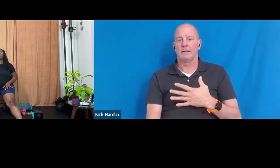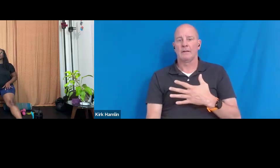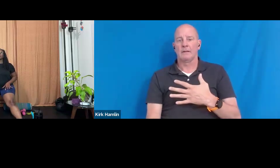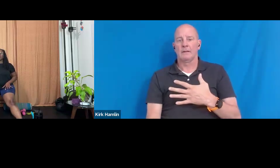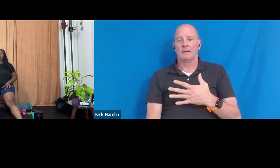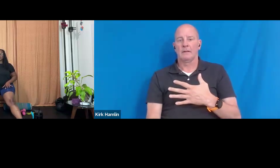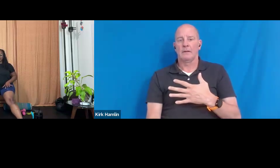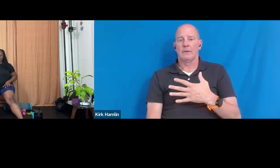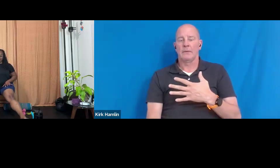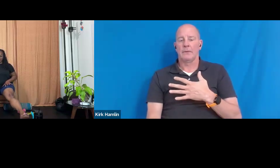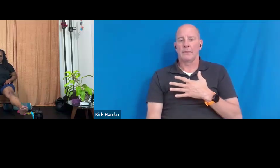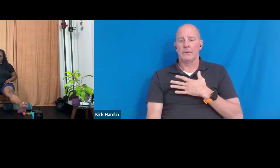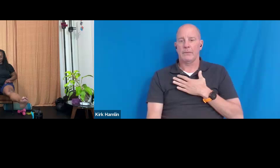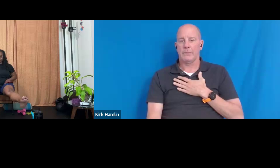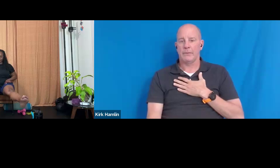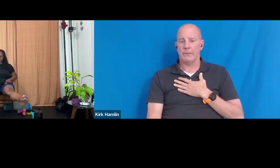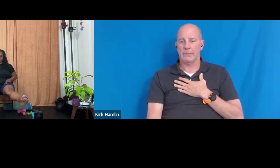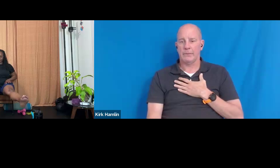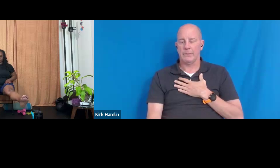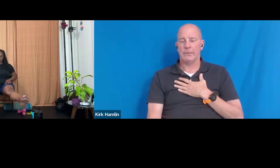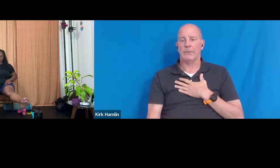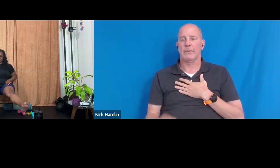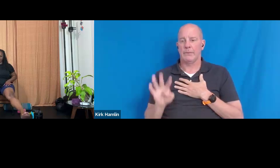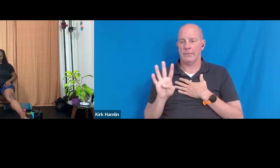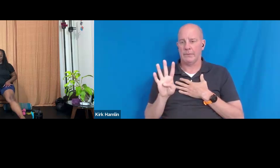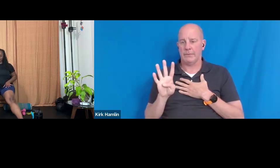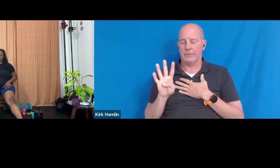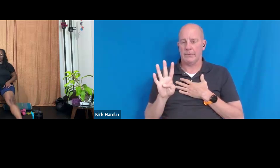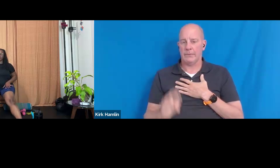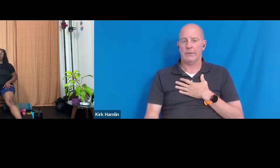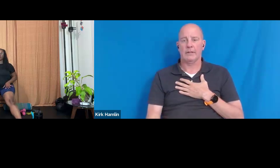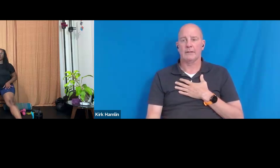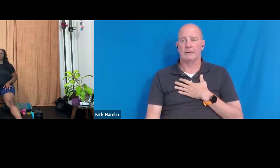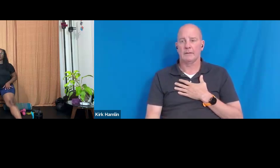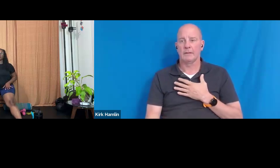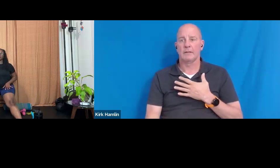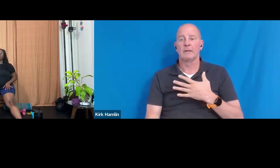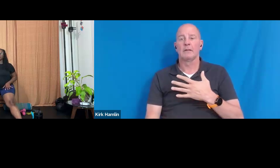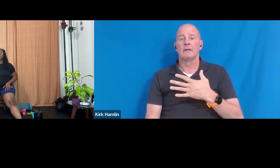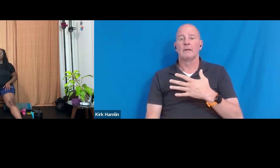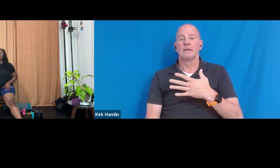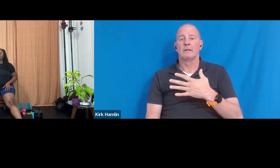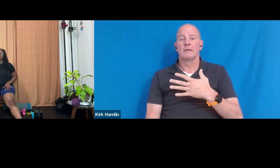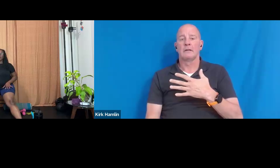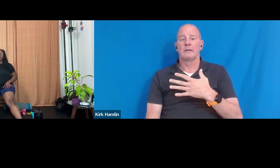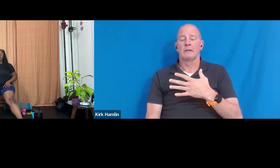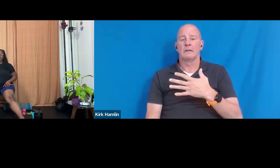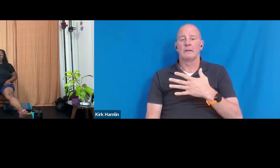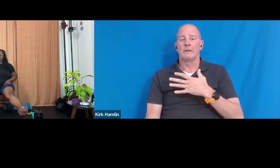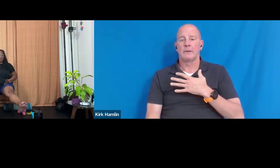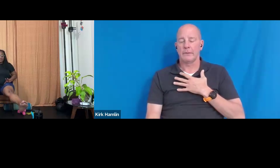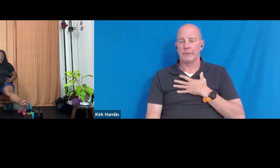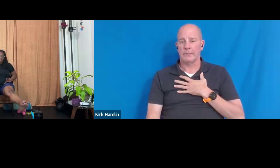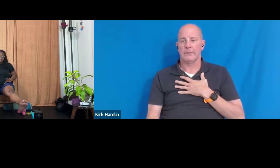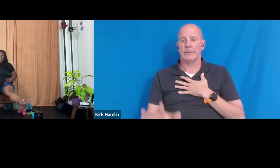in, exhale, lift. That's four. Breathe in,